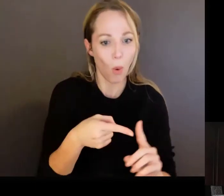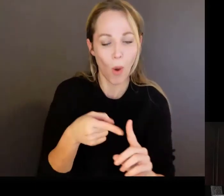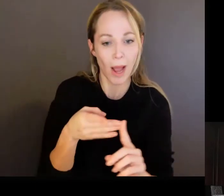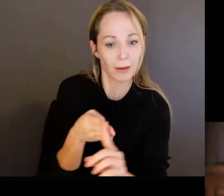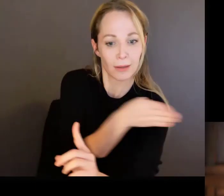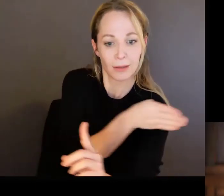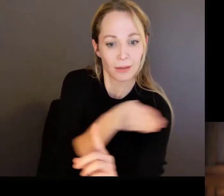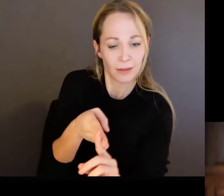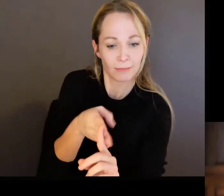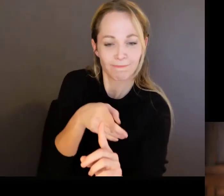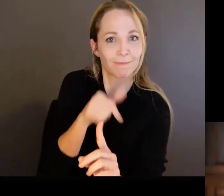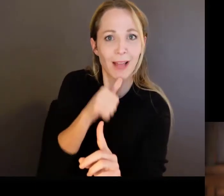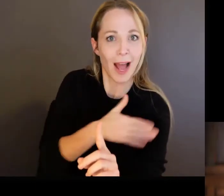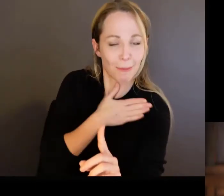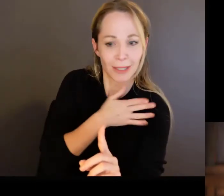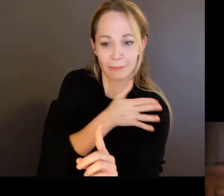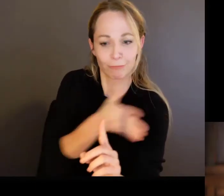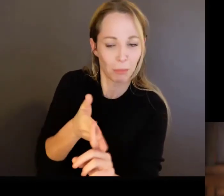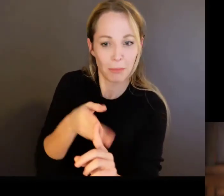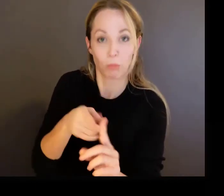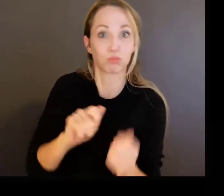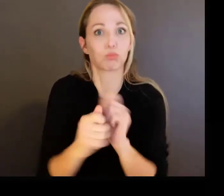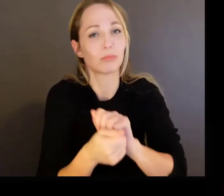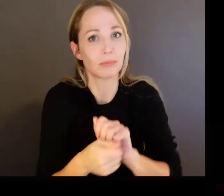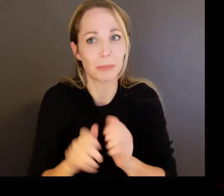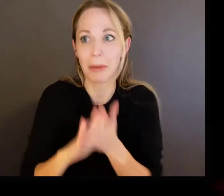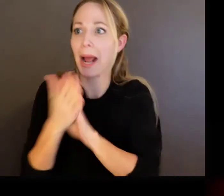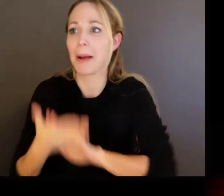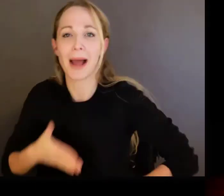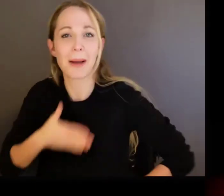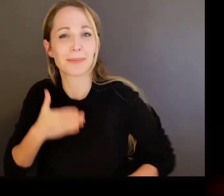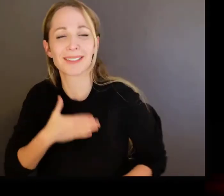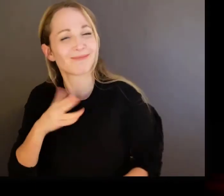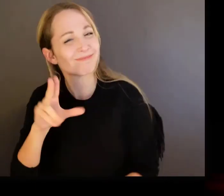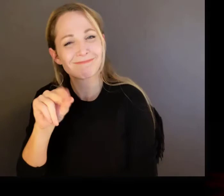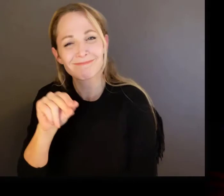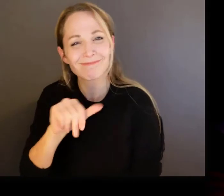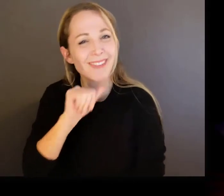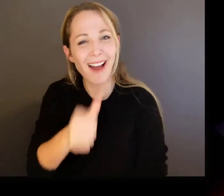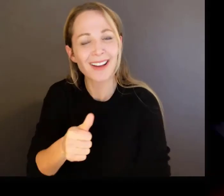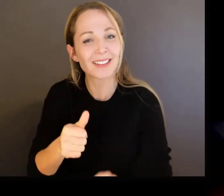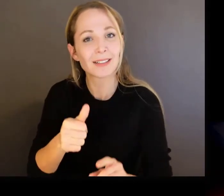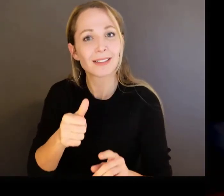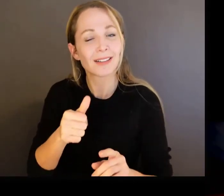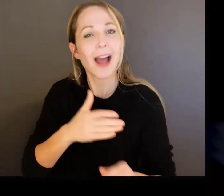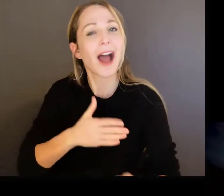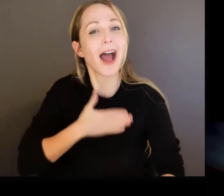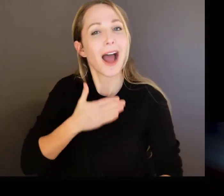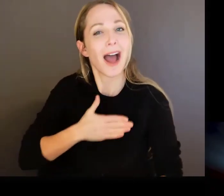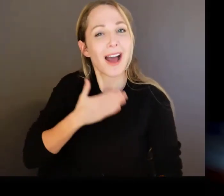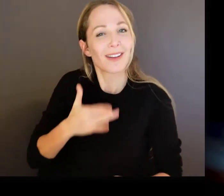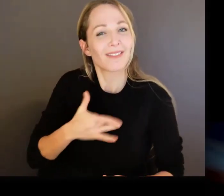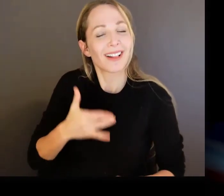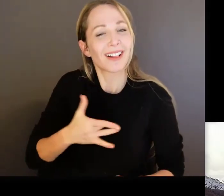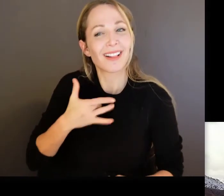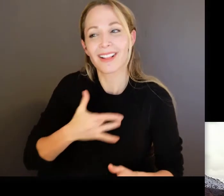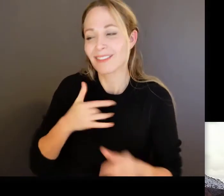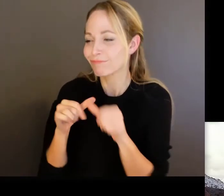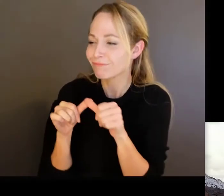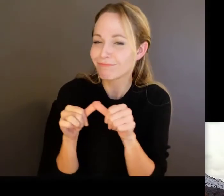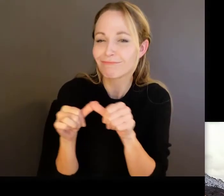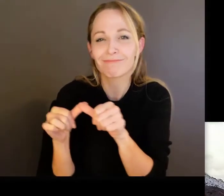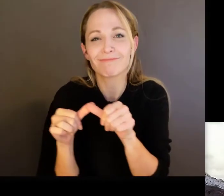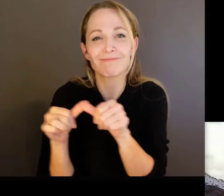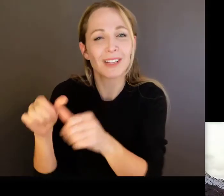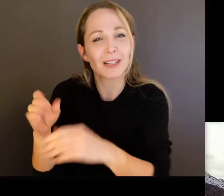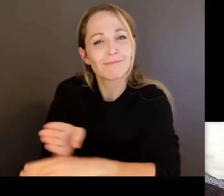is unhappy, after which one is happy. Rather, happiness resides on a continuum. It's